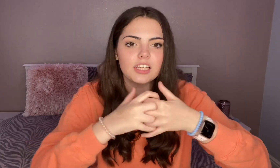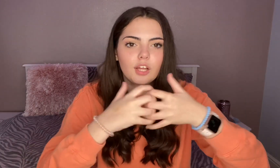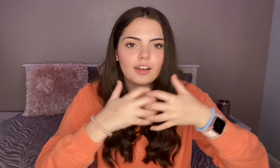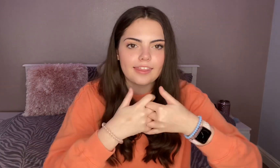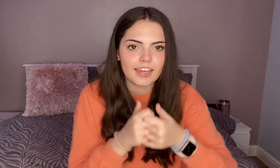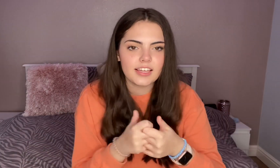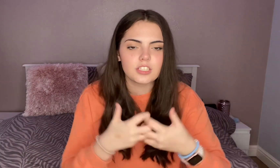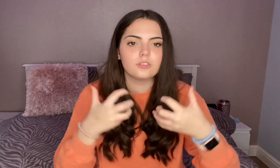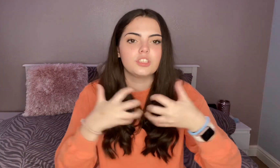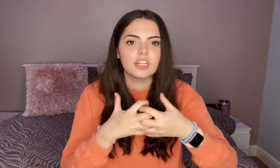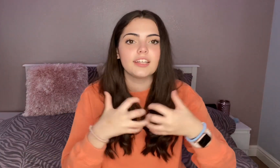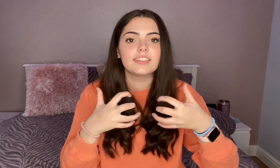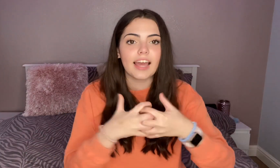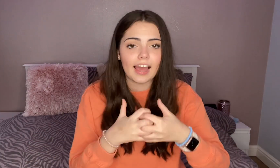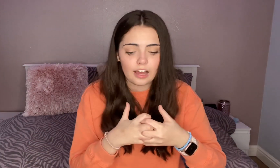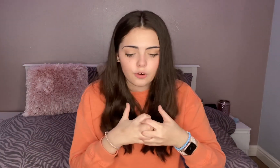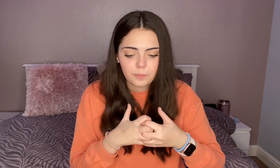like this. So just how